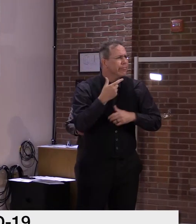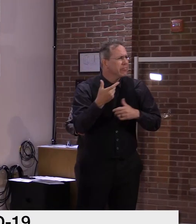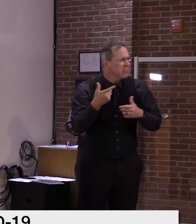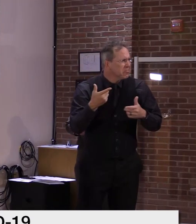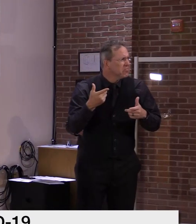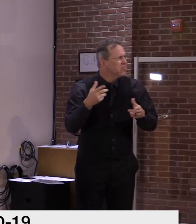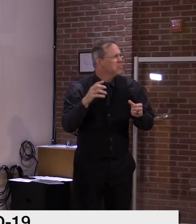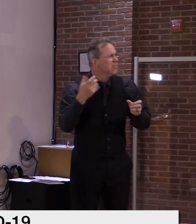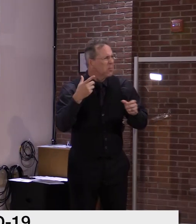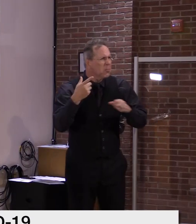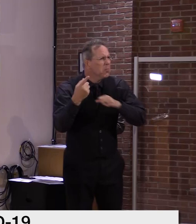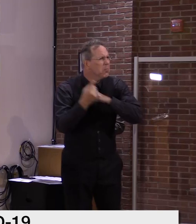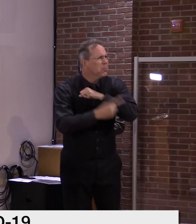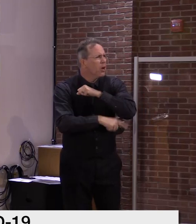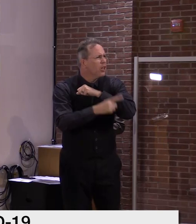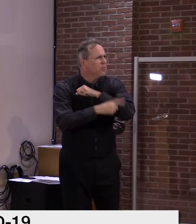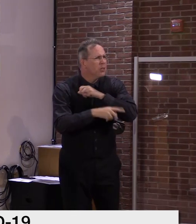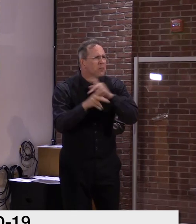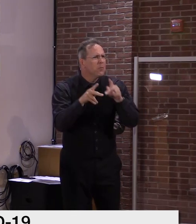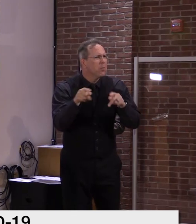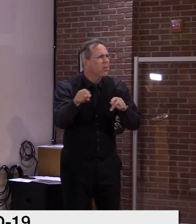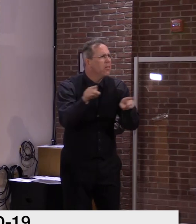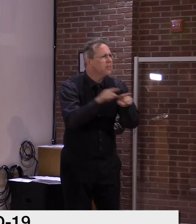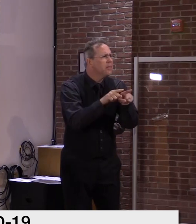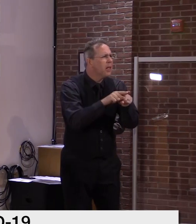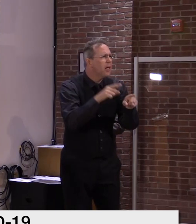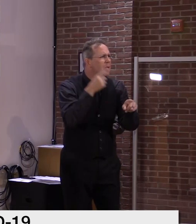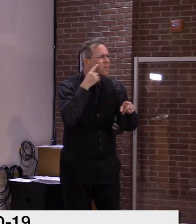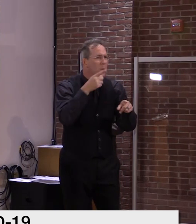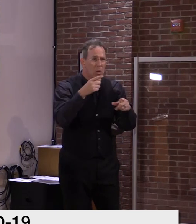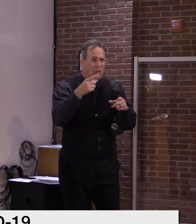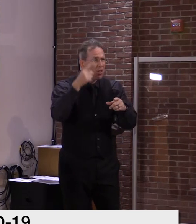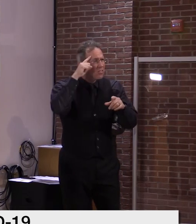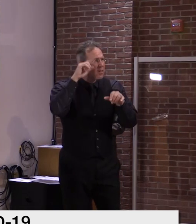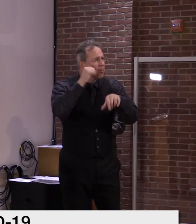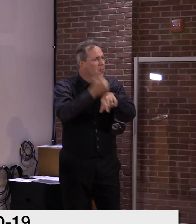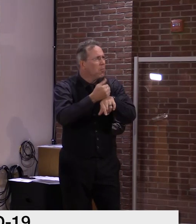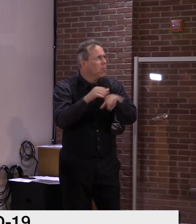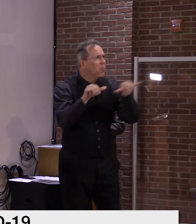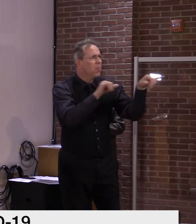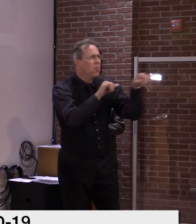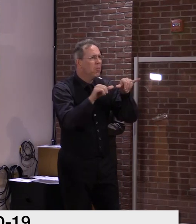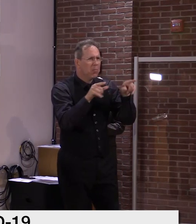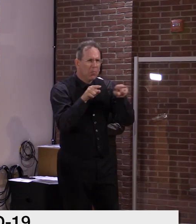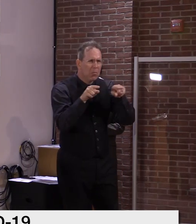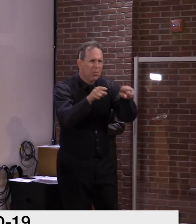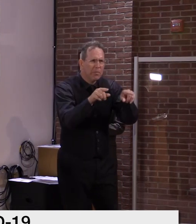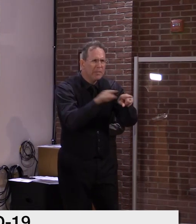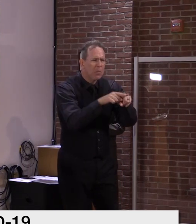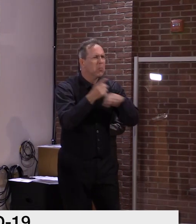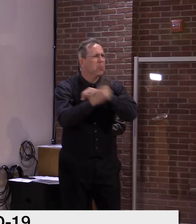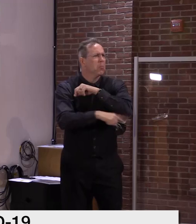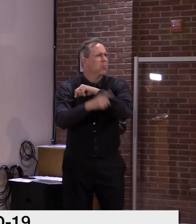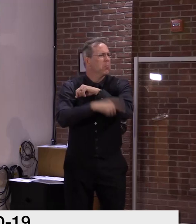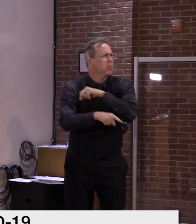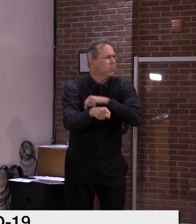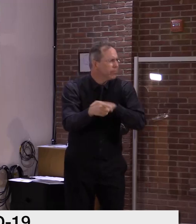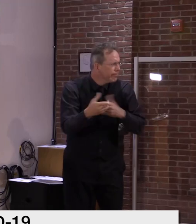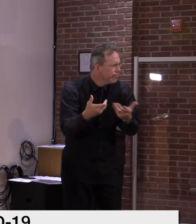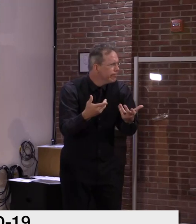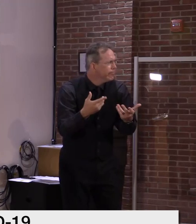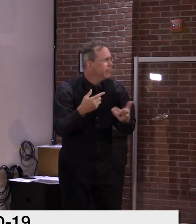view, as well as, you know, the long-term unwillingness to recognize certain facts like climate